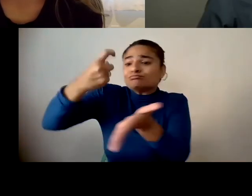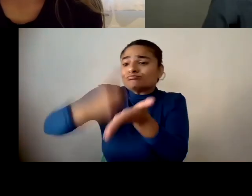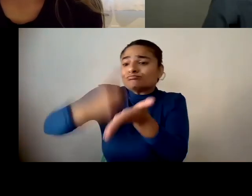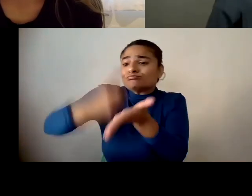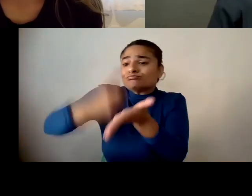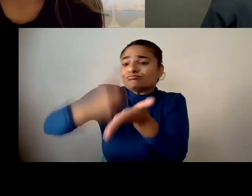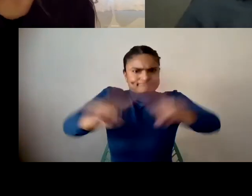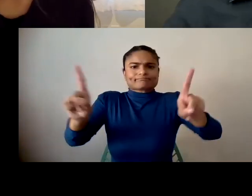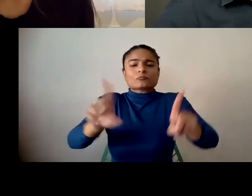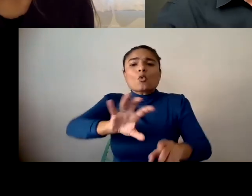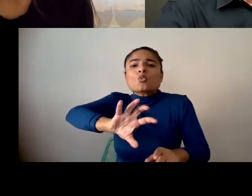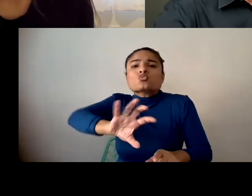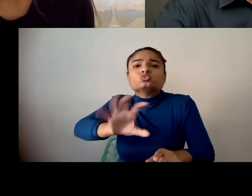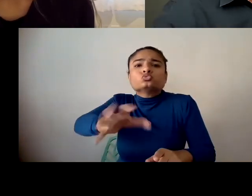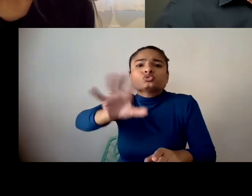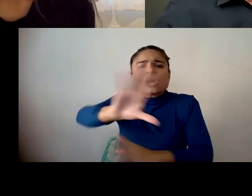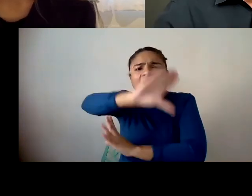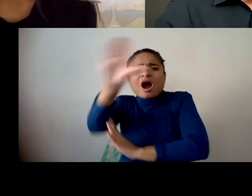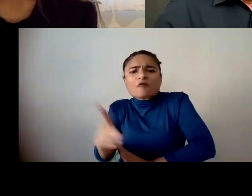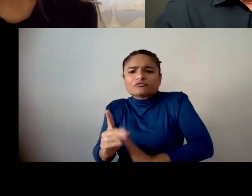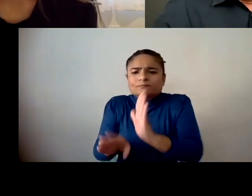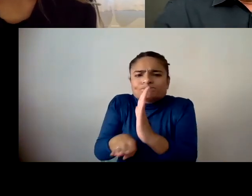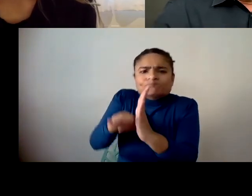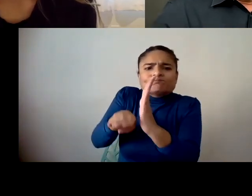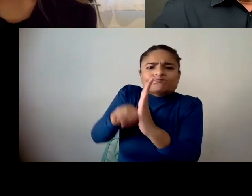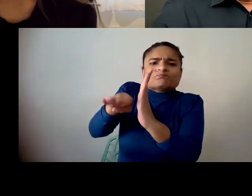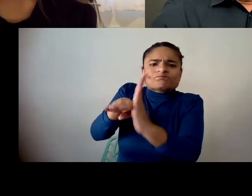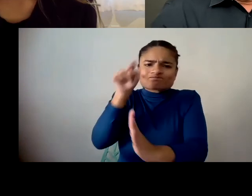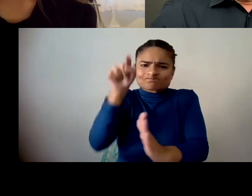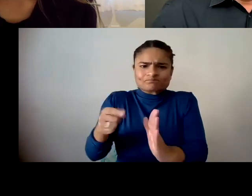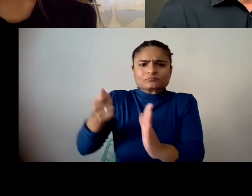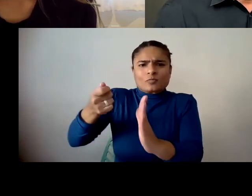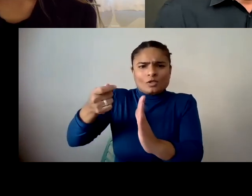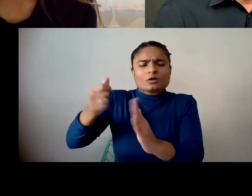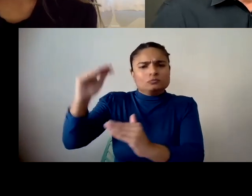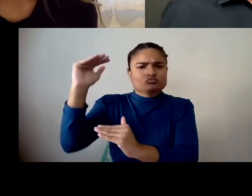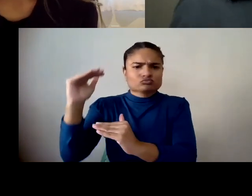countries and it's a little bit higher for non-developing countries.